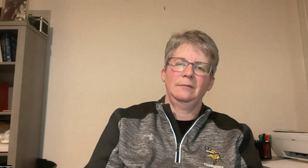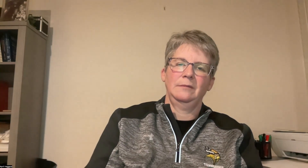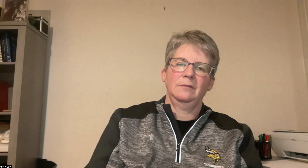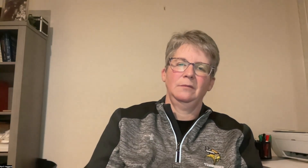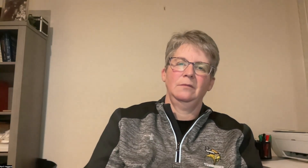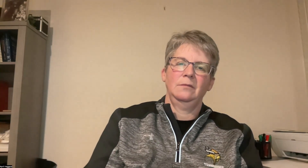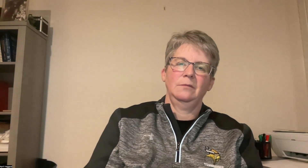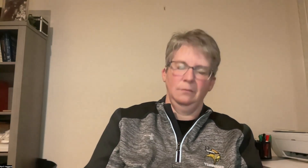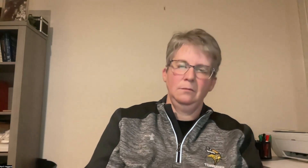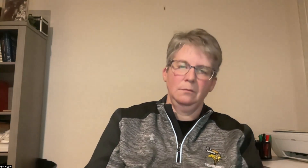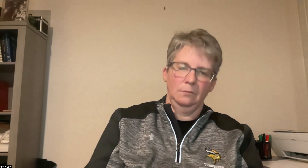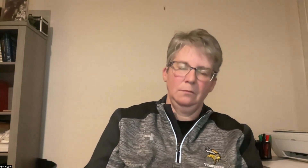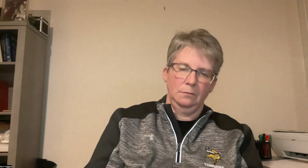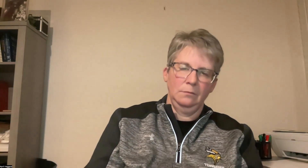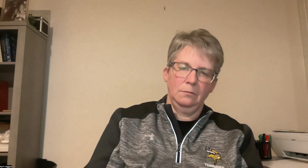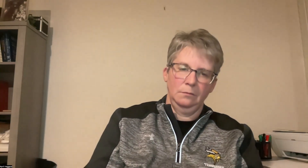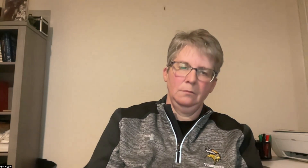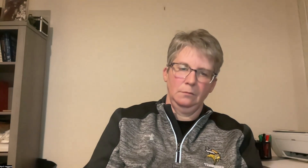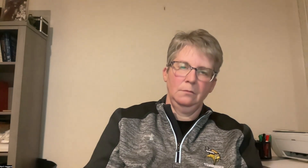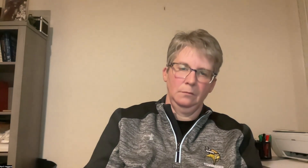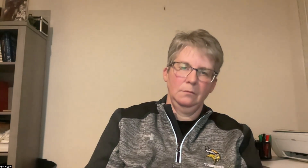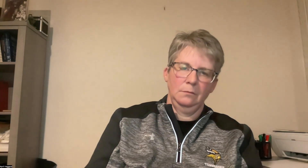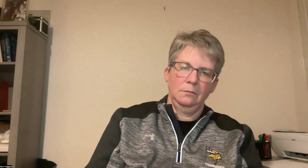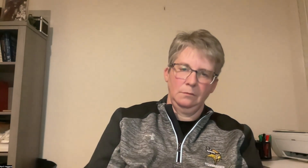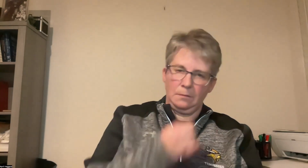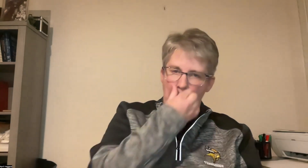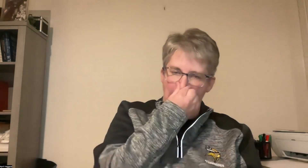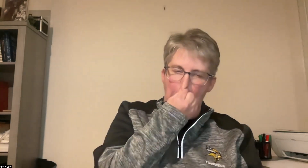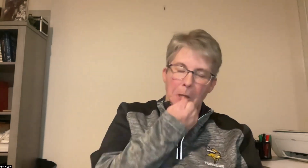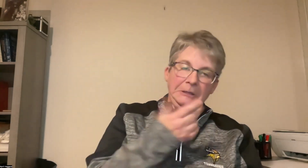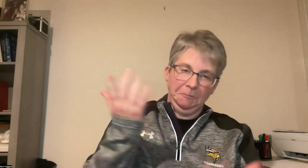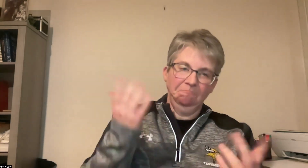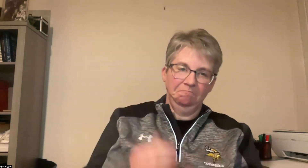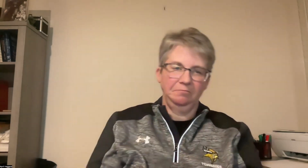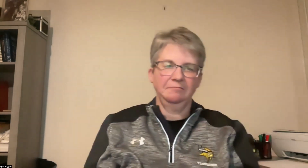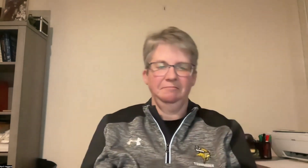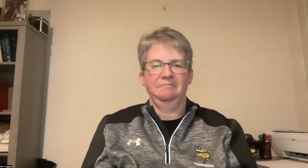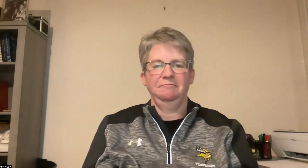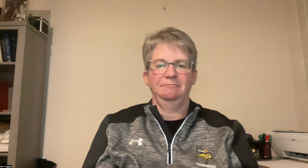redirected to the new domain, the new domain name.